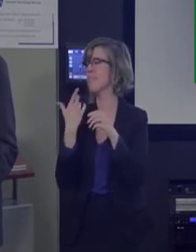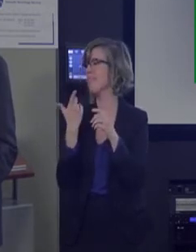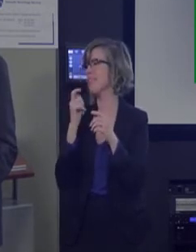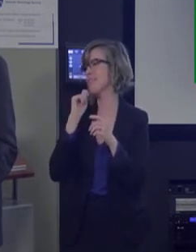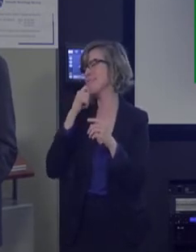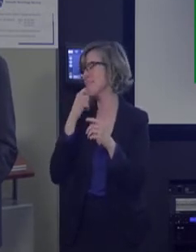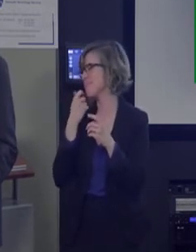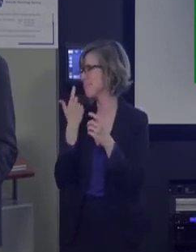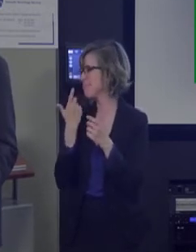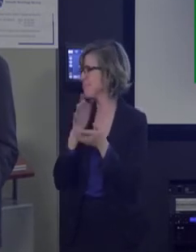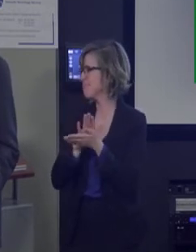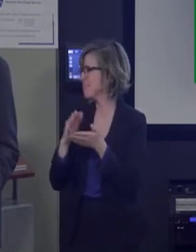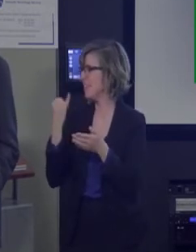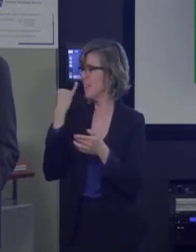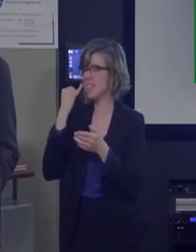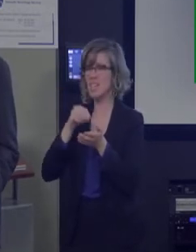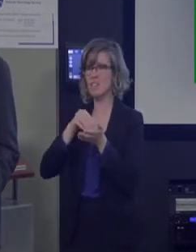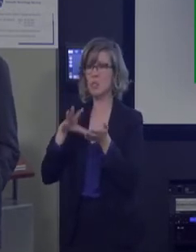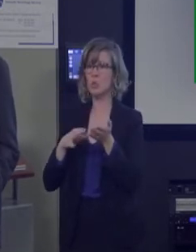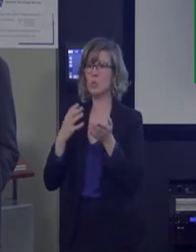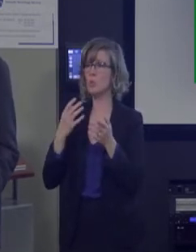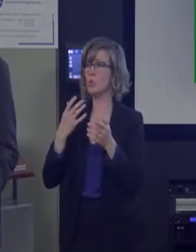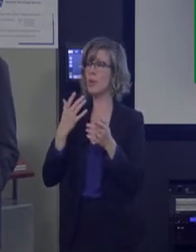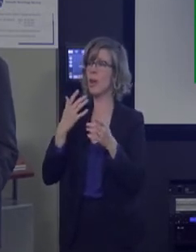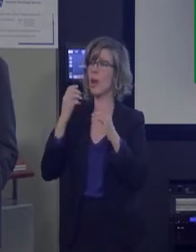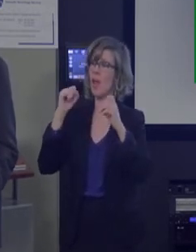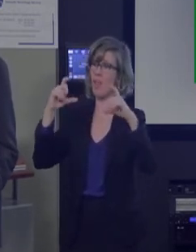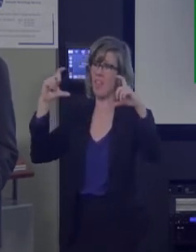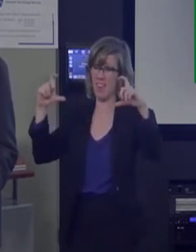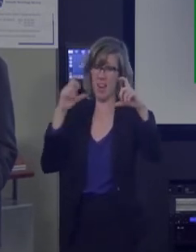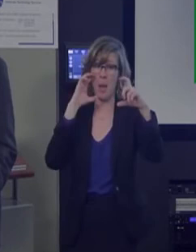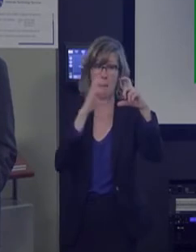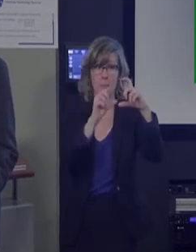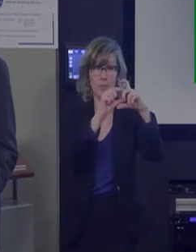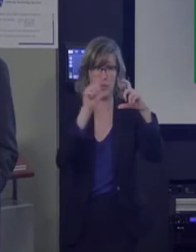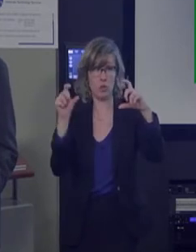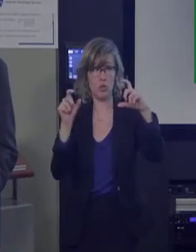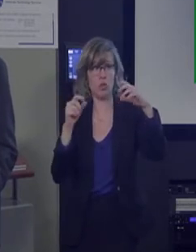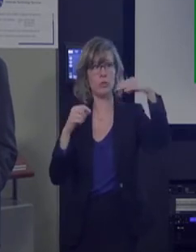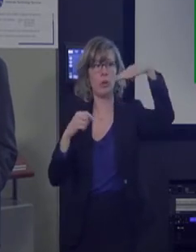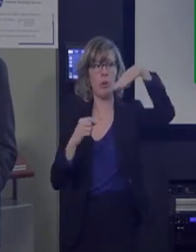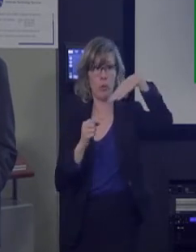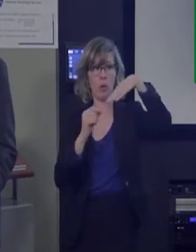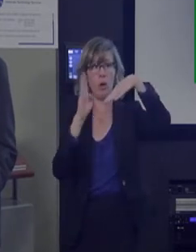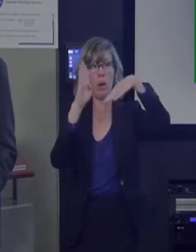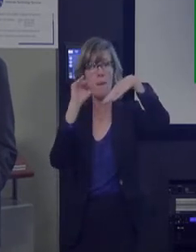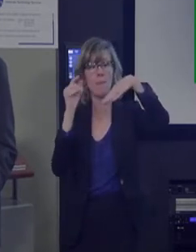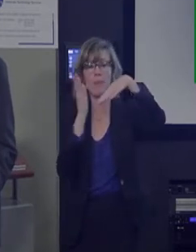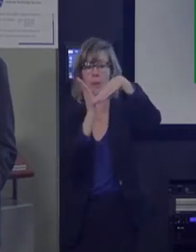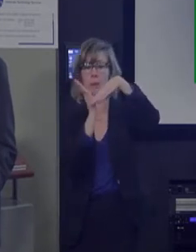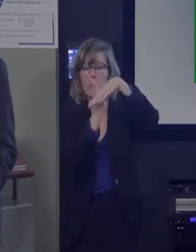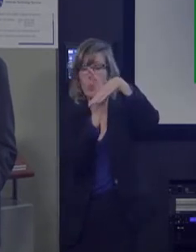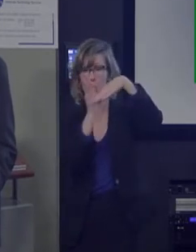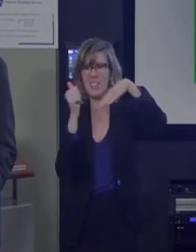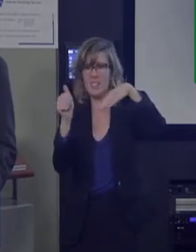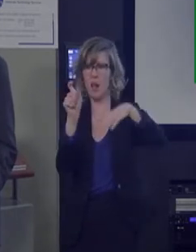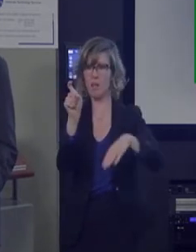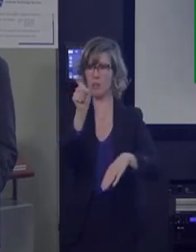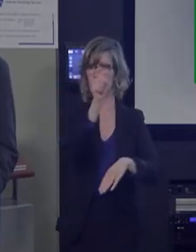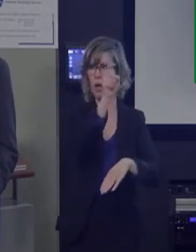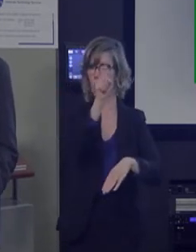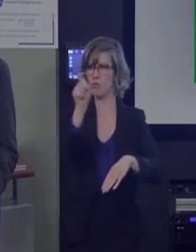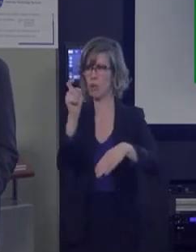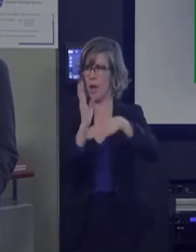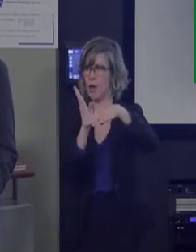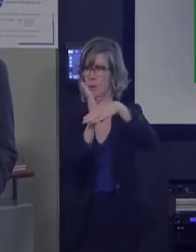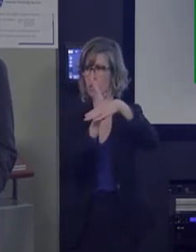interface. If they want to work in the diagram itself and slide the ball around or change its color, they can do that, and the words will